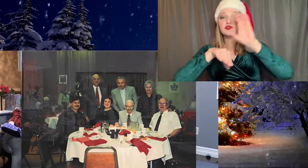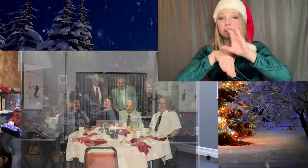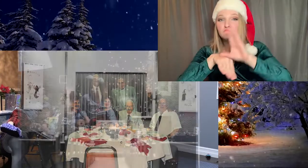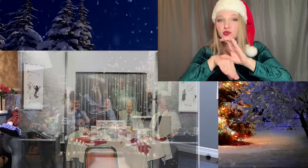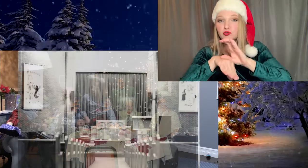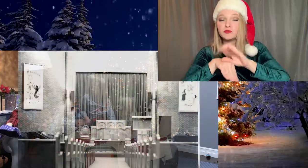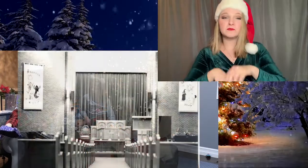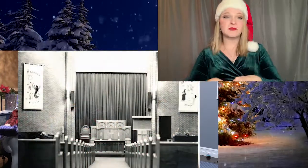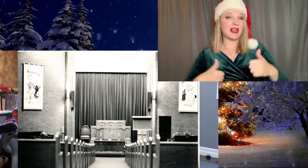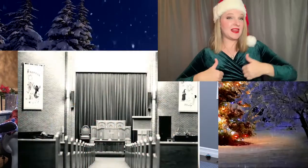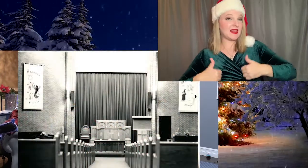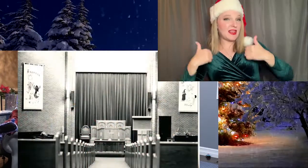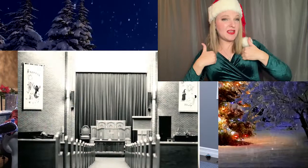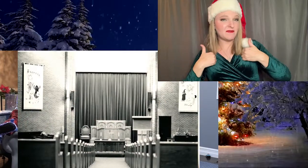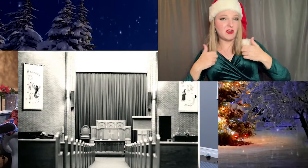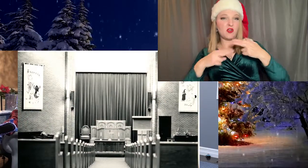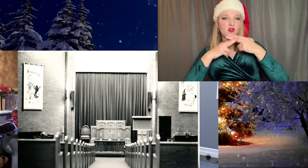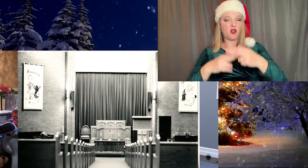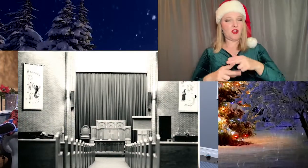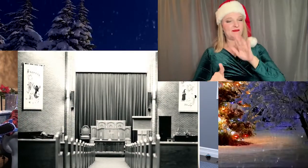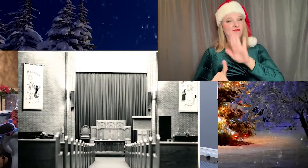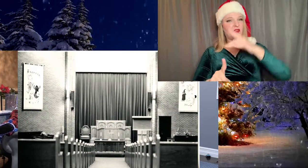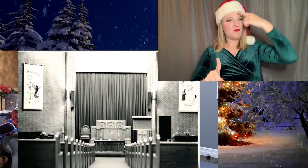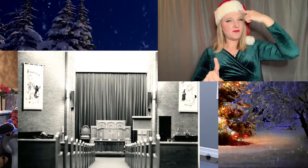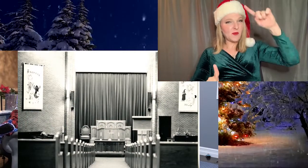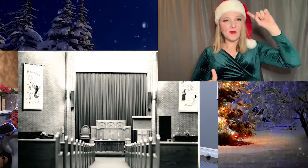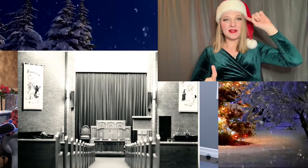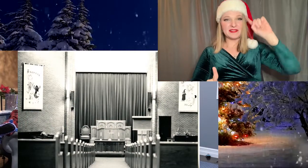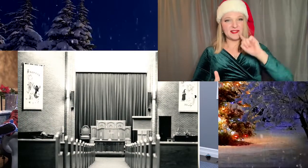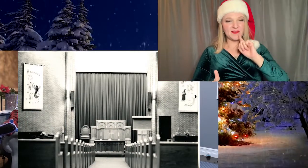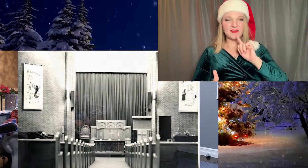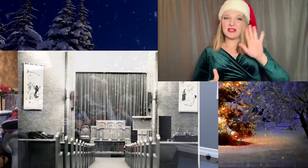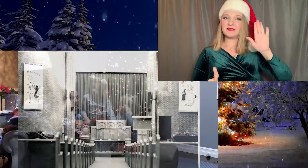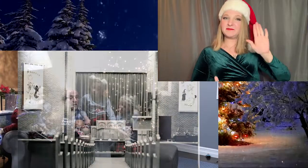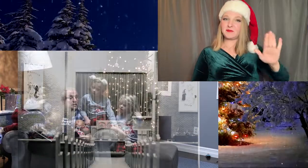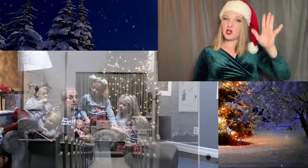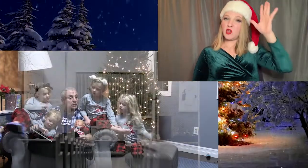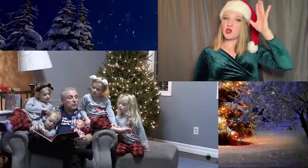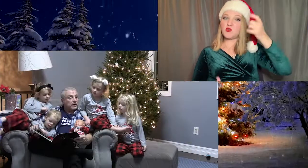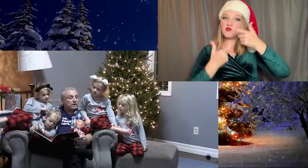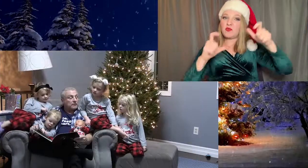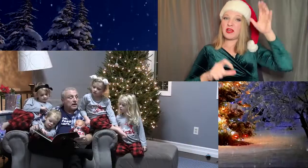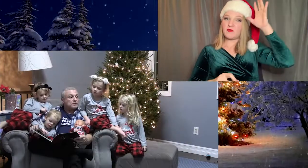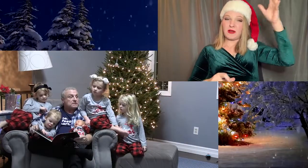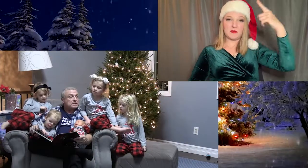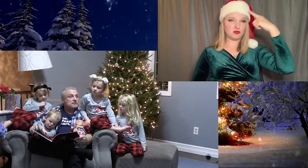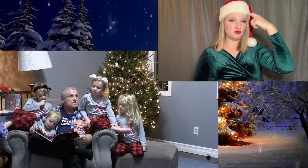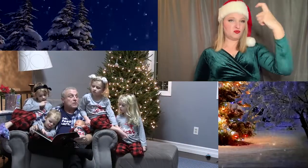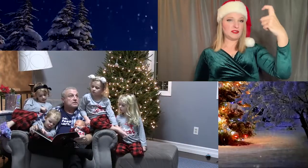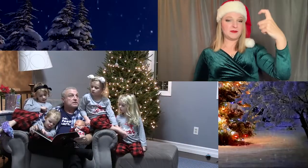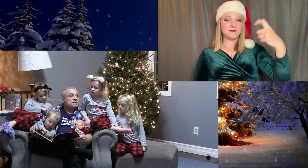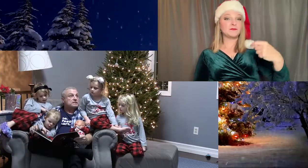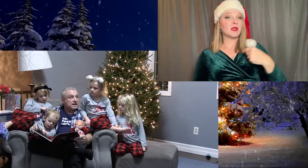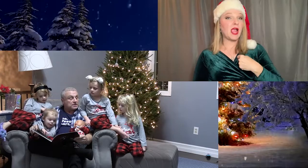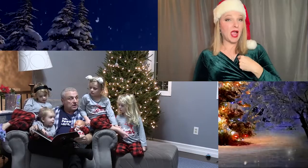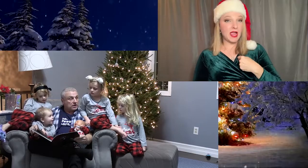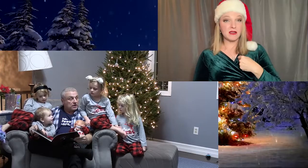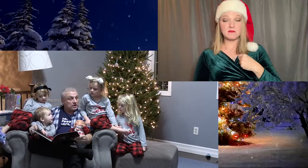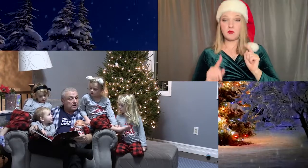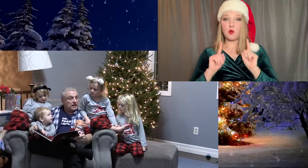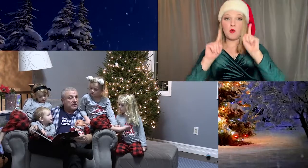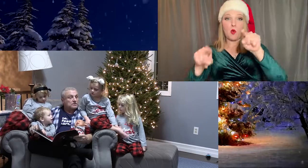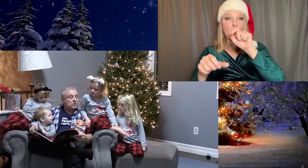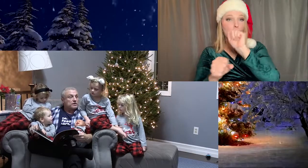church, had a place to live, and had a place to call their own. And that's why when Grandpa says he's going to the